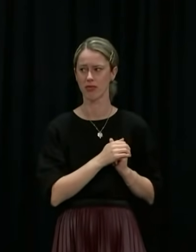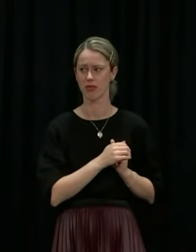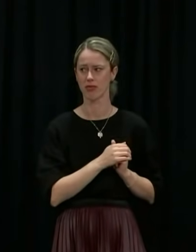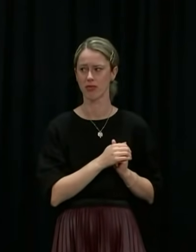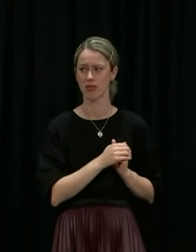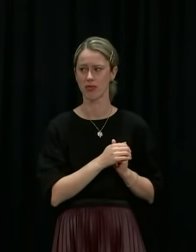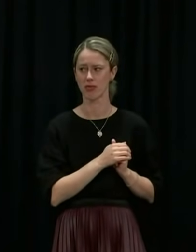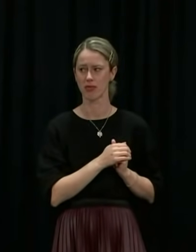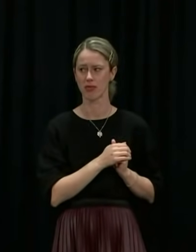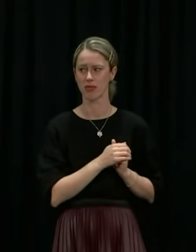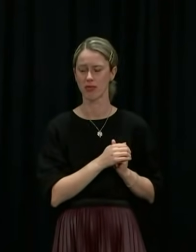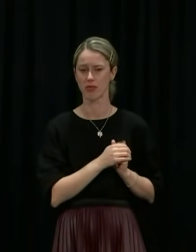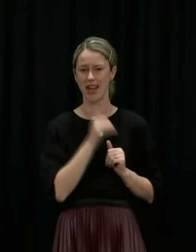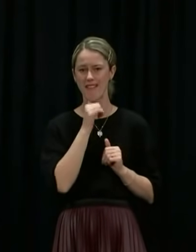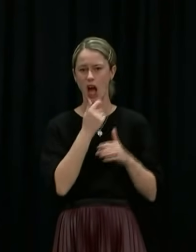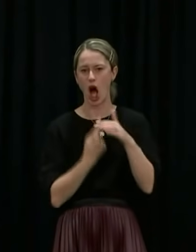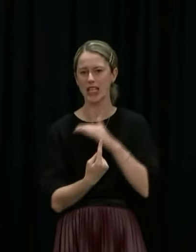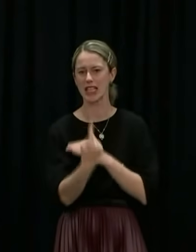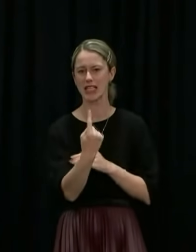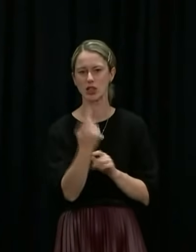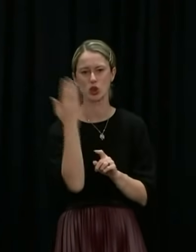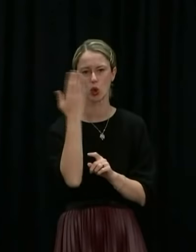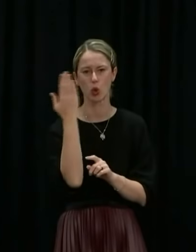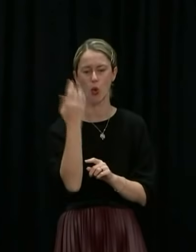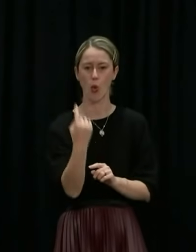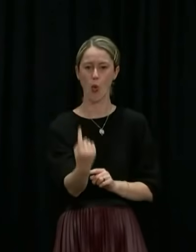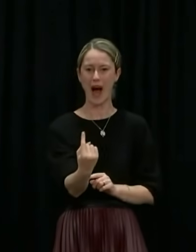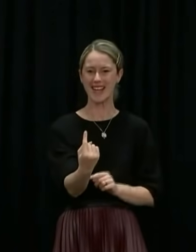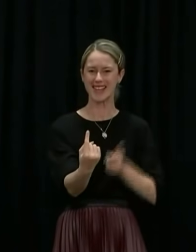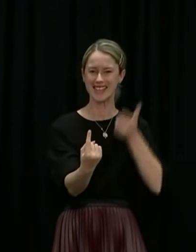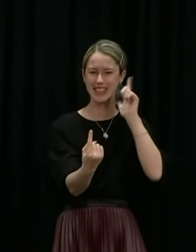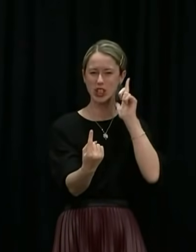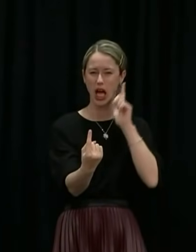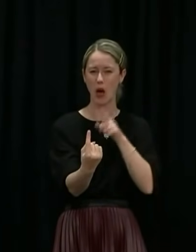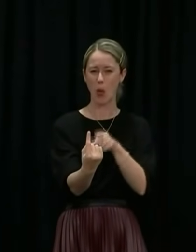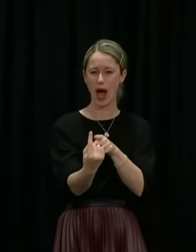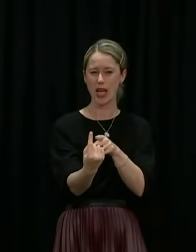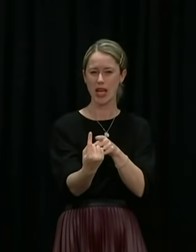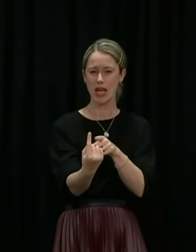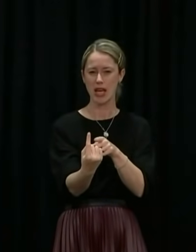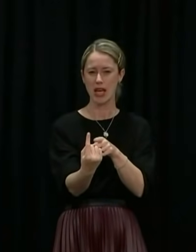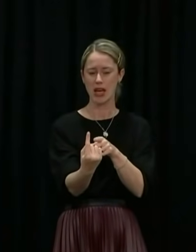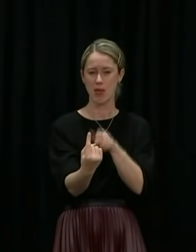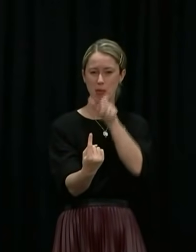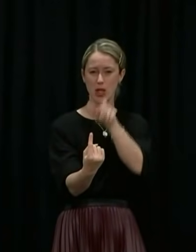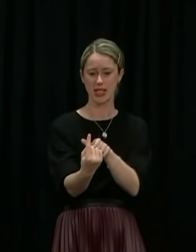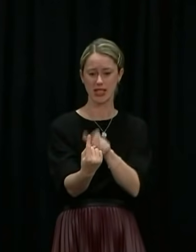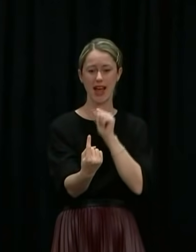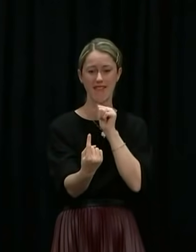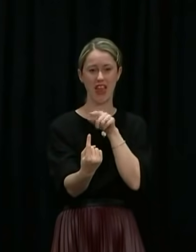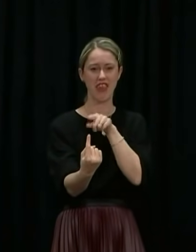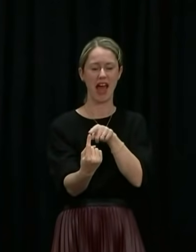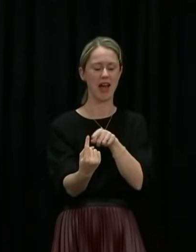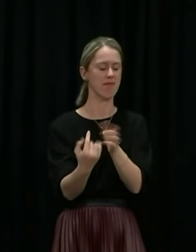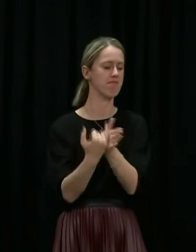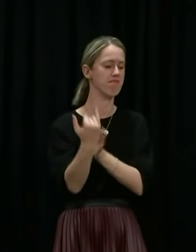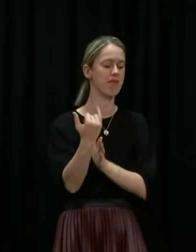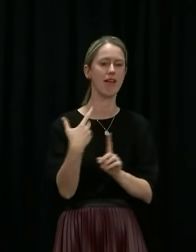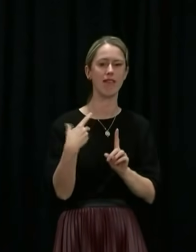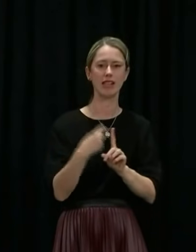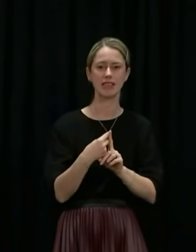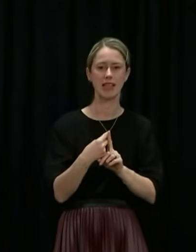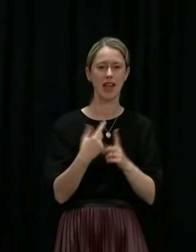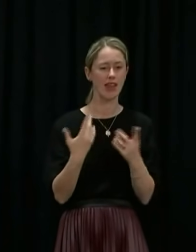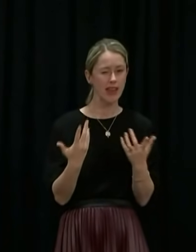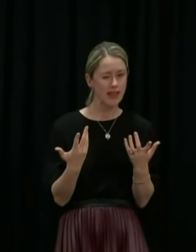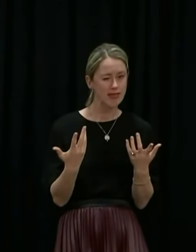is if there is an isolated school where that teacher, and it's a sole charge school, where that teacher doesn't wish to be vaccinated,